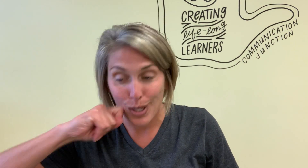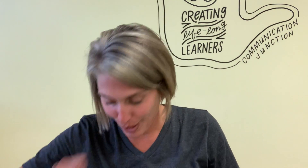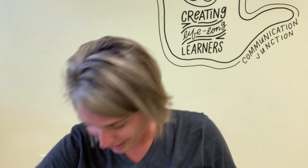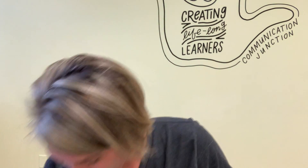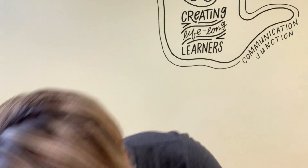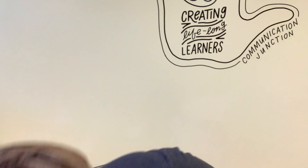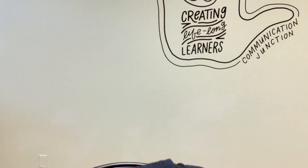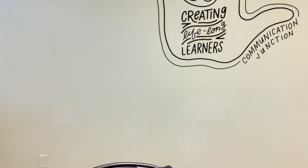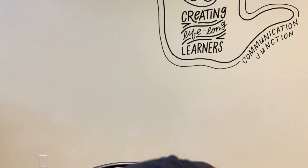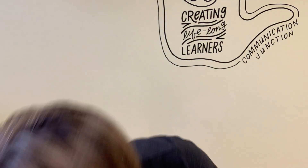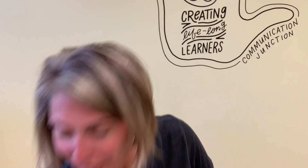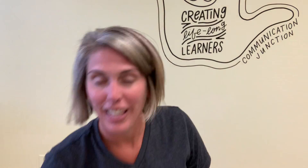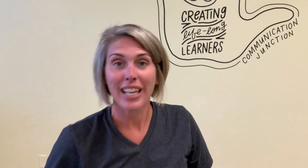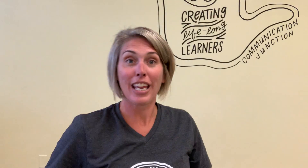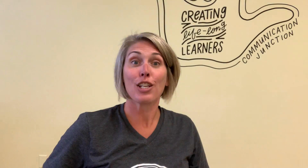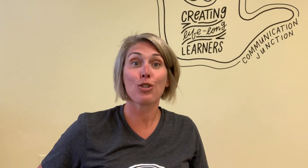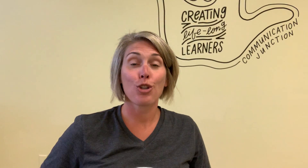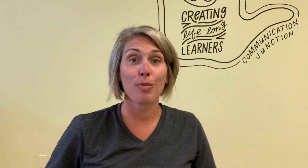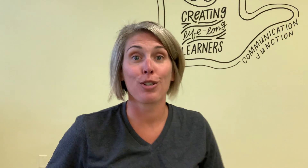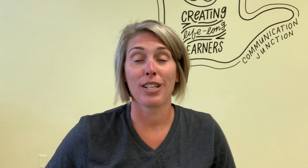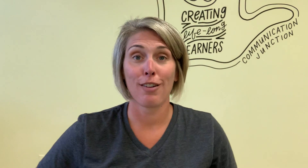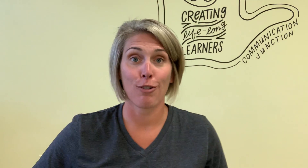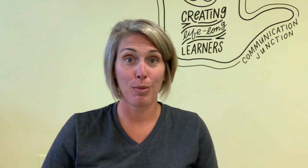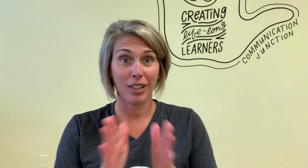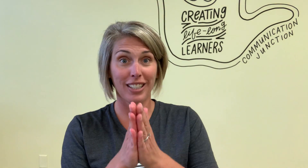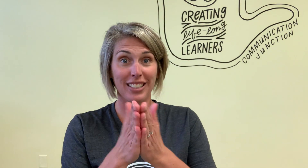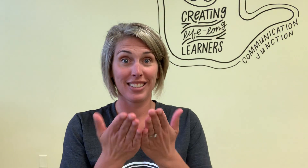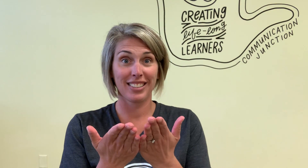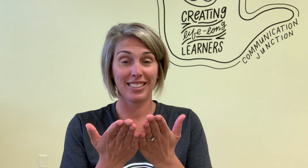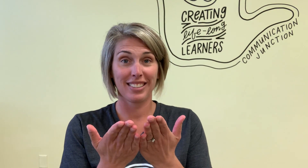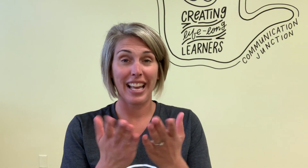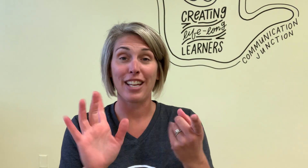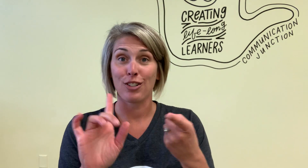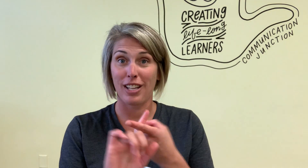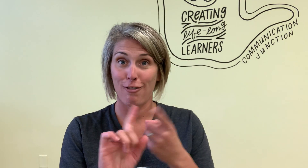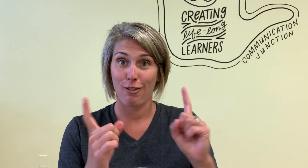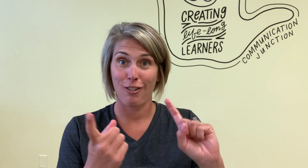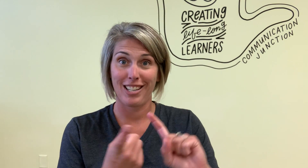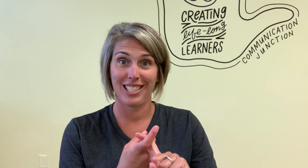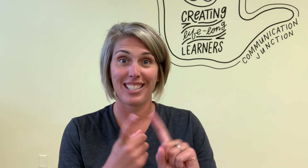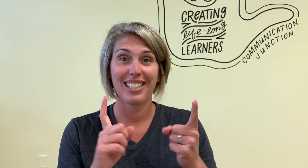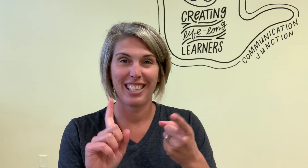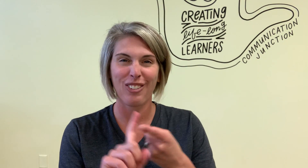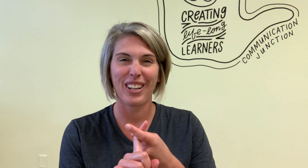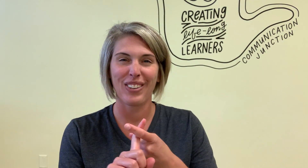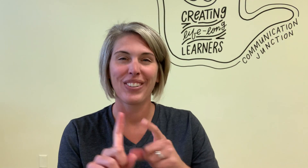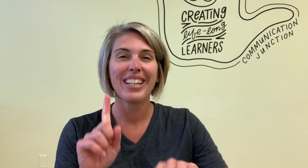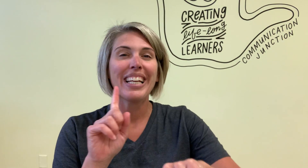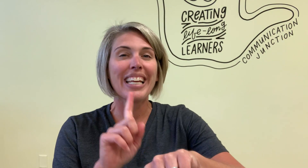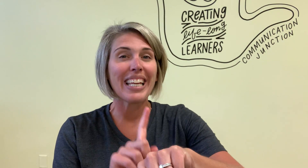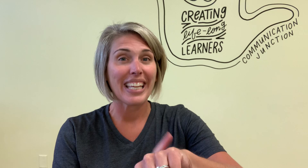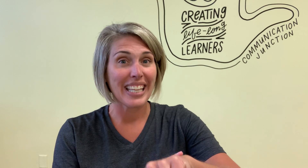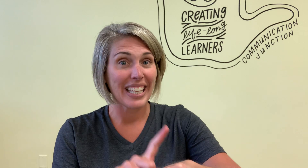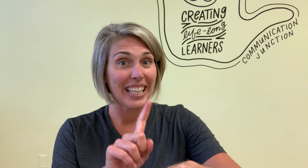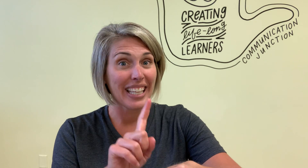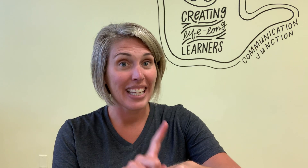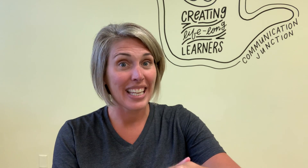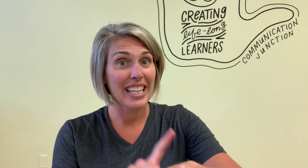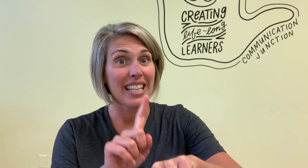apples. Can you show me your sign for book and your sign for friend? Here we go. It